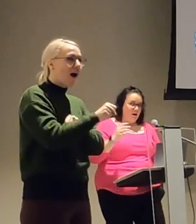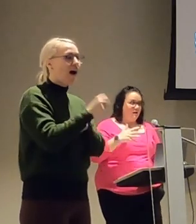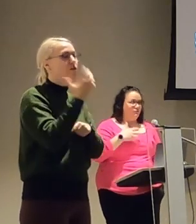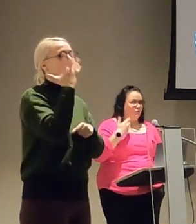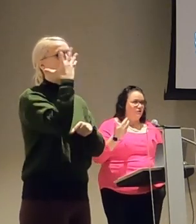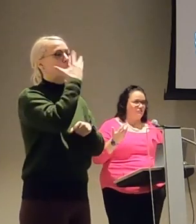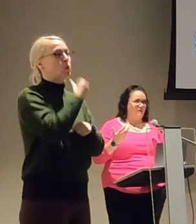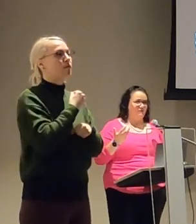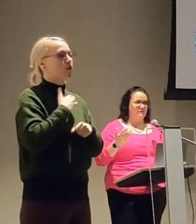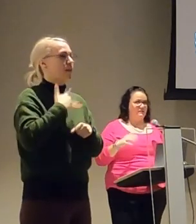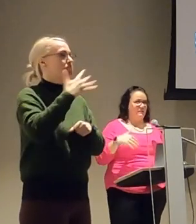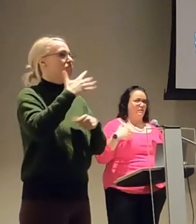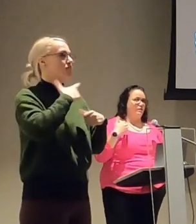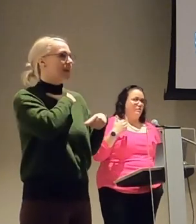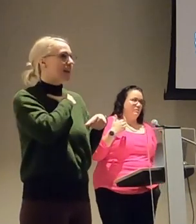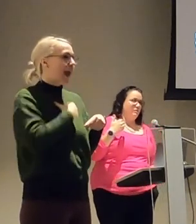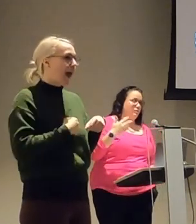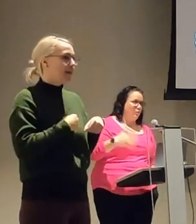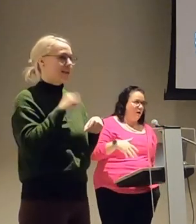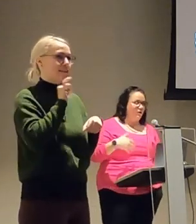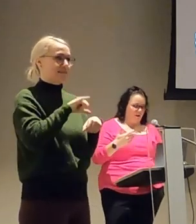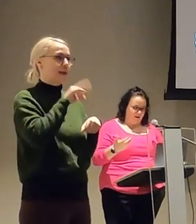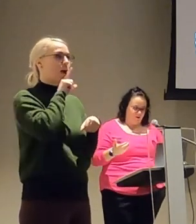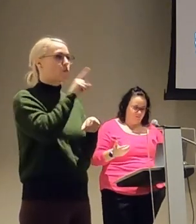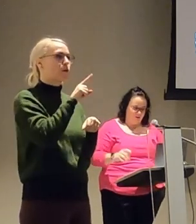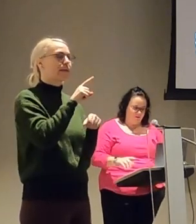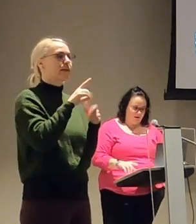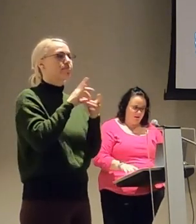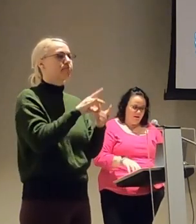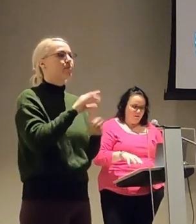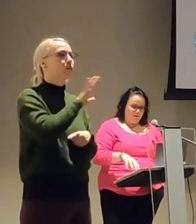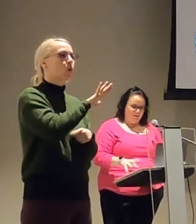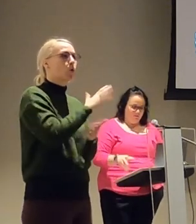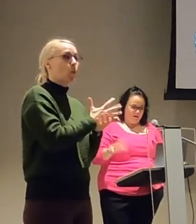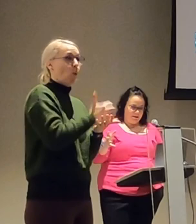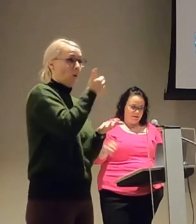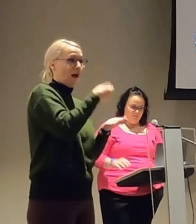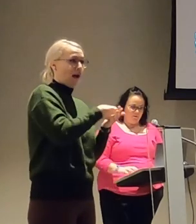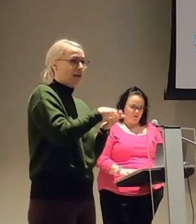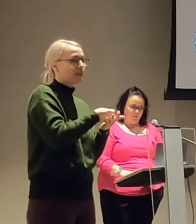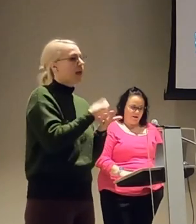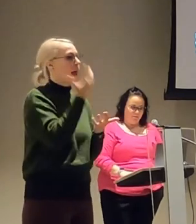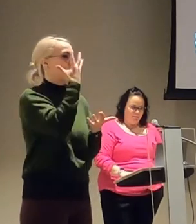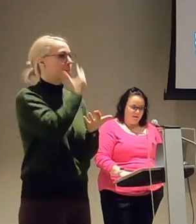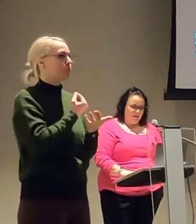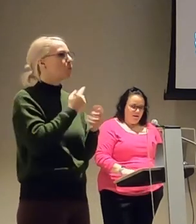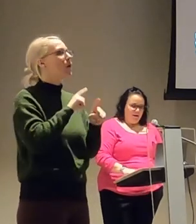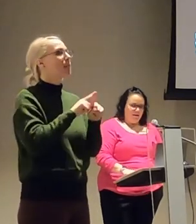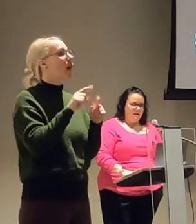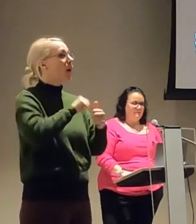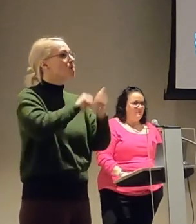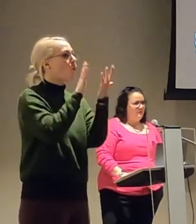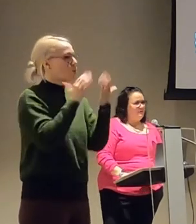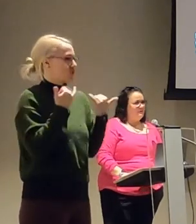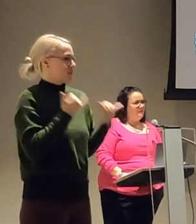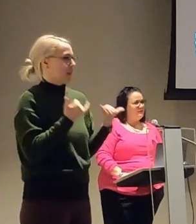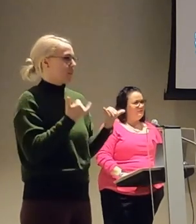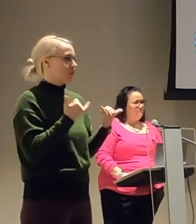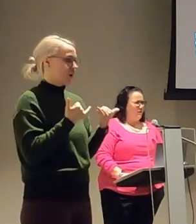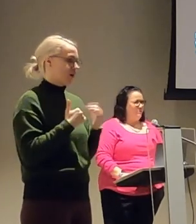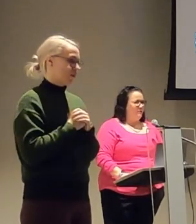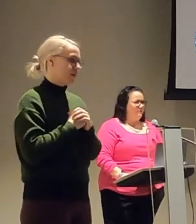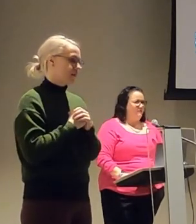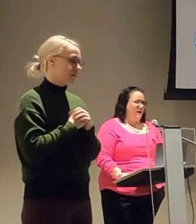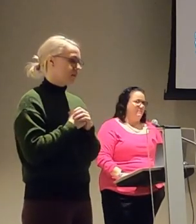necklace, of course referencing her wealth and her beauty, but in a very contemporary way. And